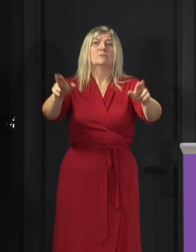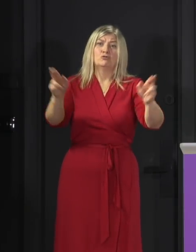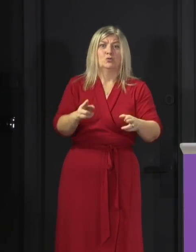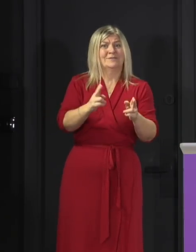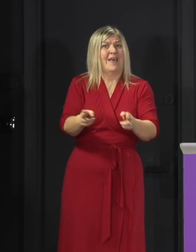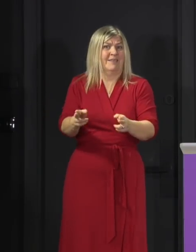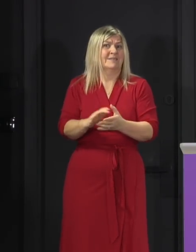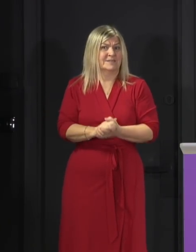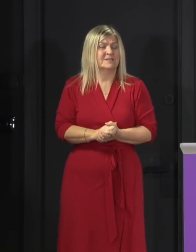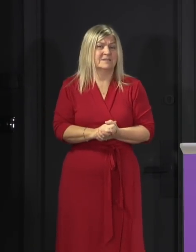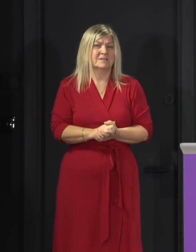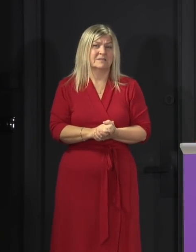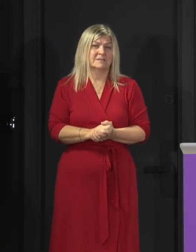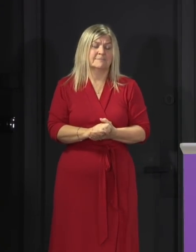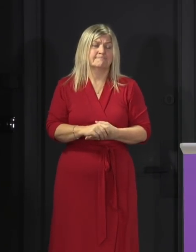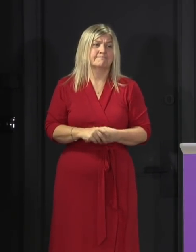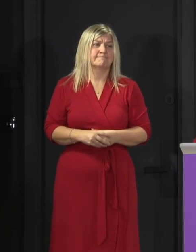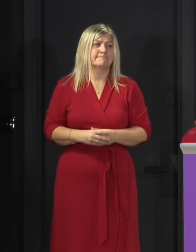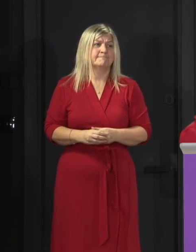than absolutely necessary.